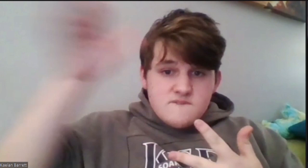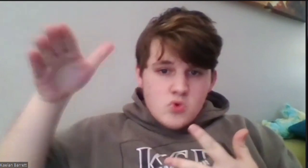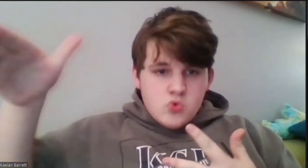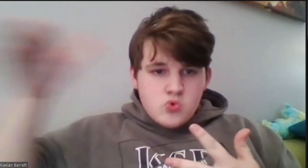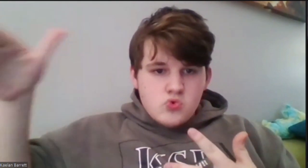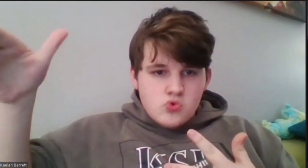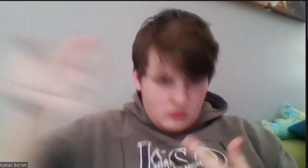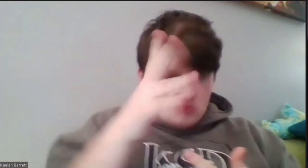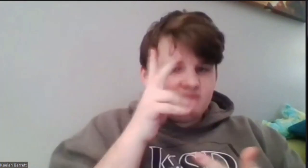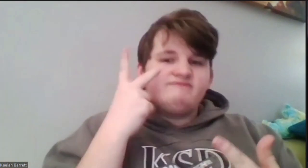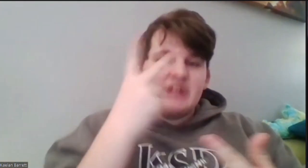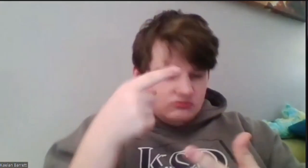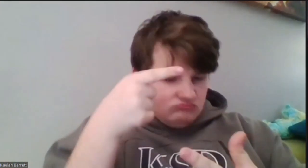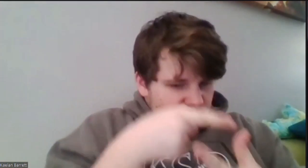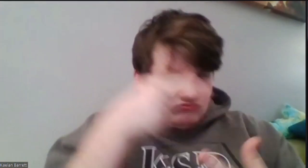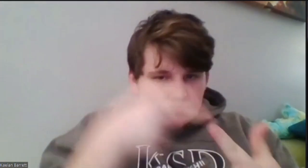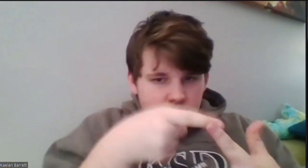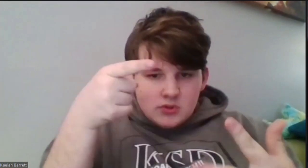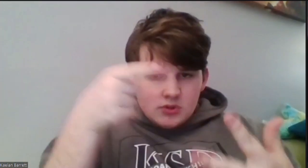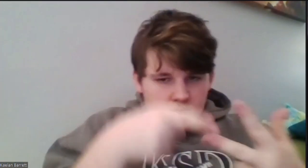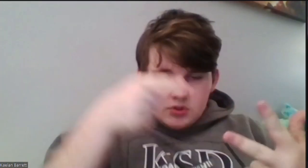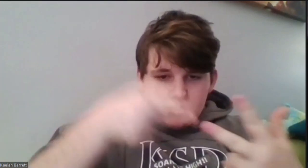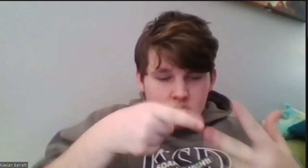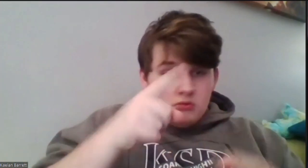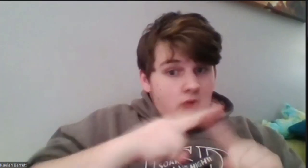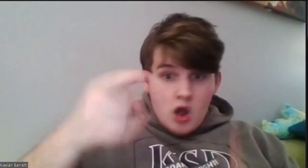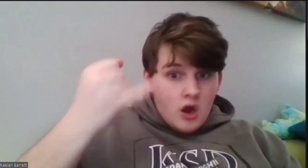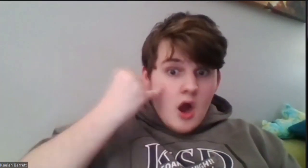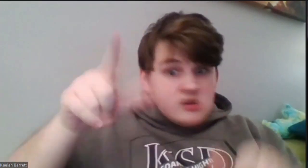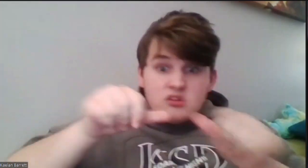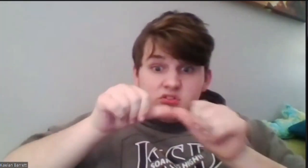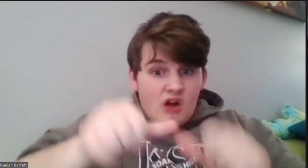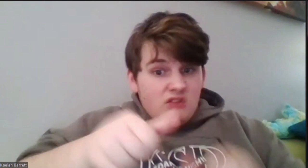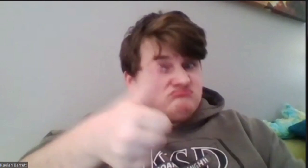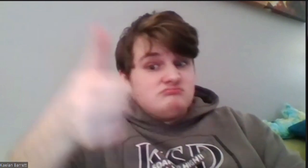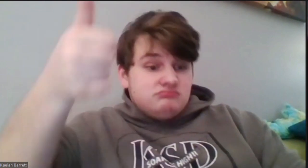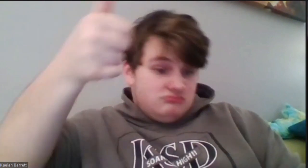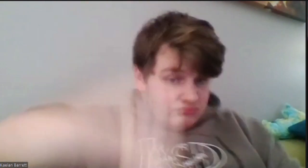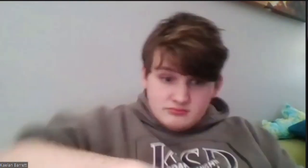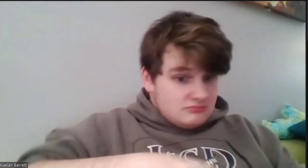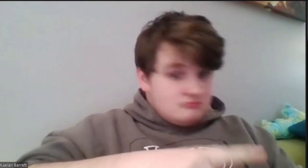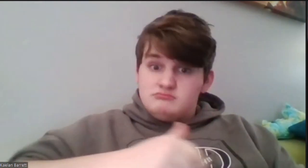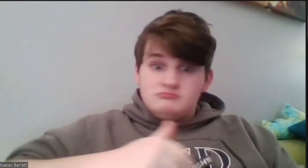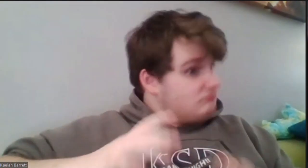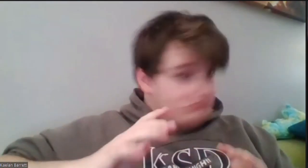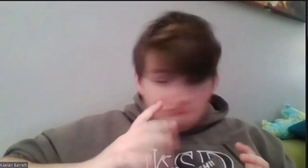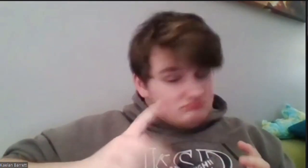the three Christmases, past, present, and future. If you continue on as